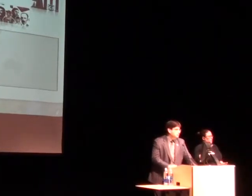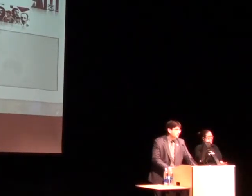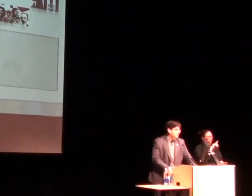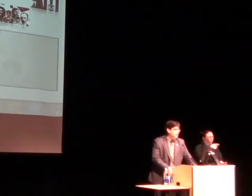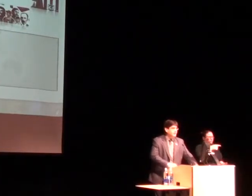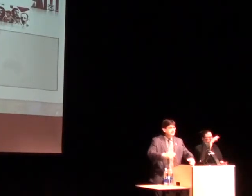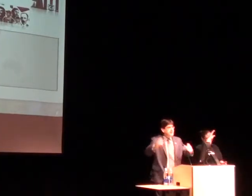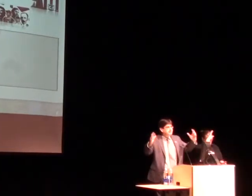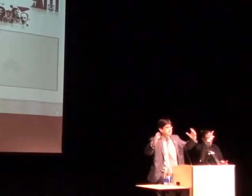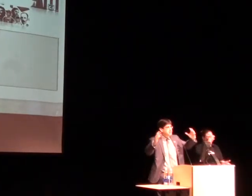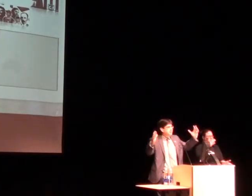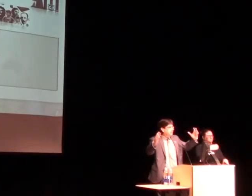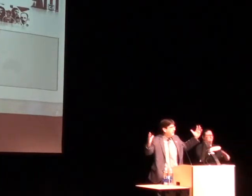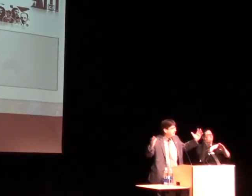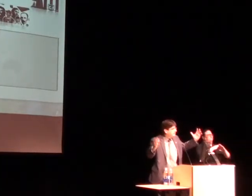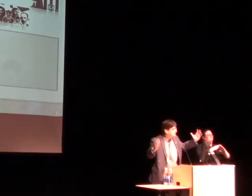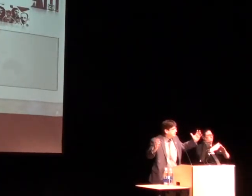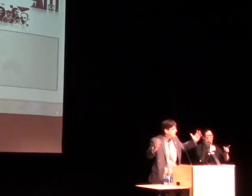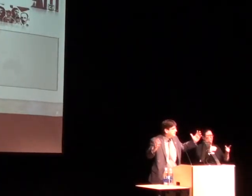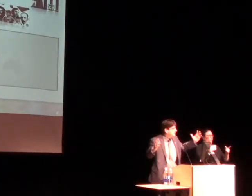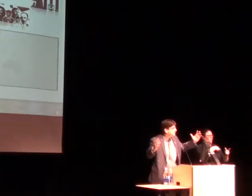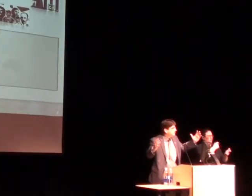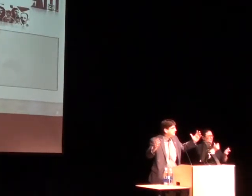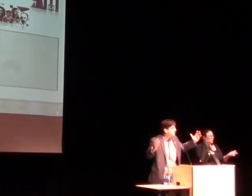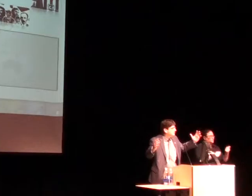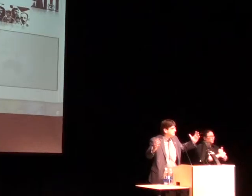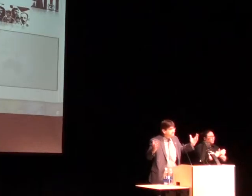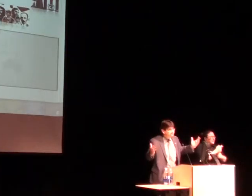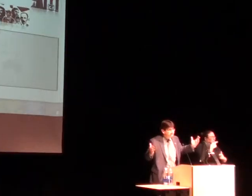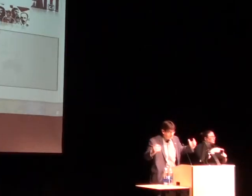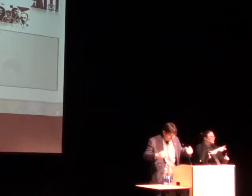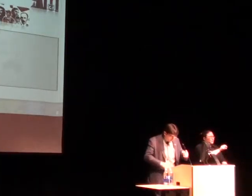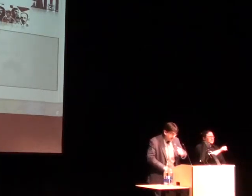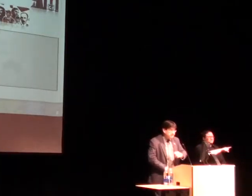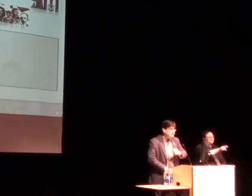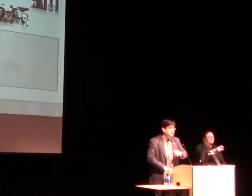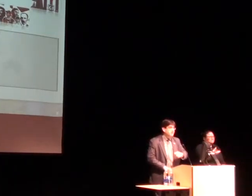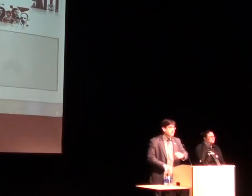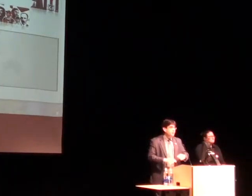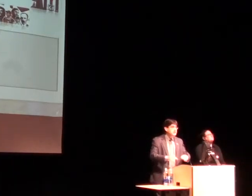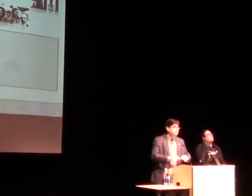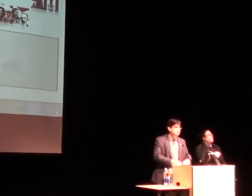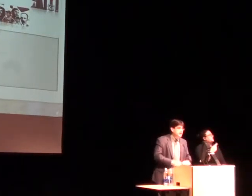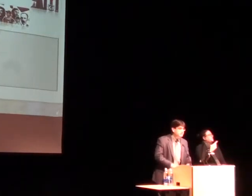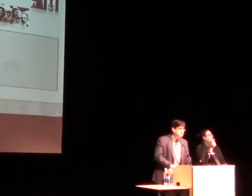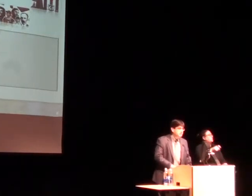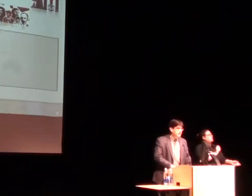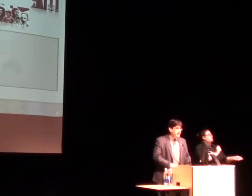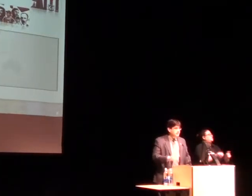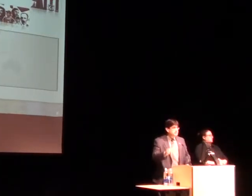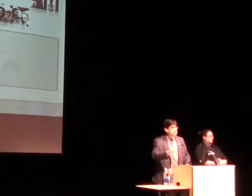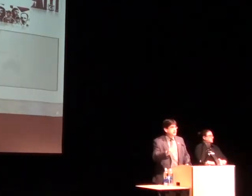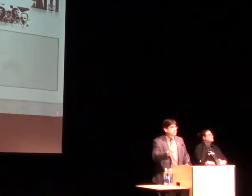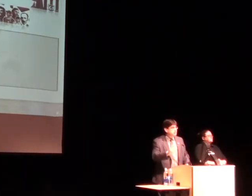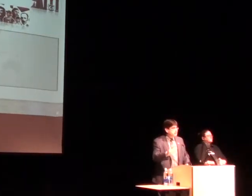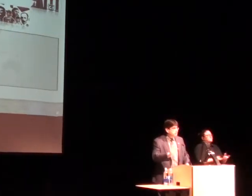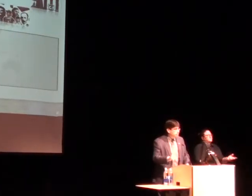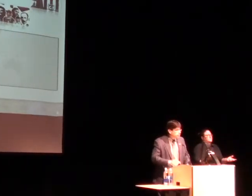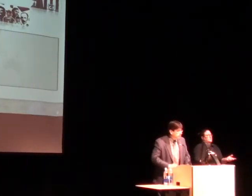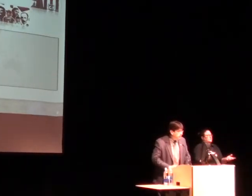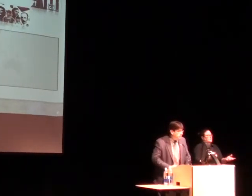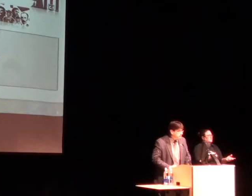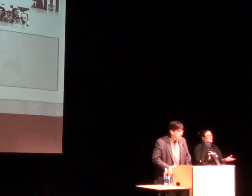to Cuba? We are that big threat to the United States? So that is something that we need to change. And this is not a